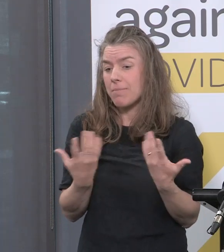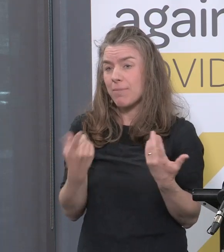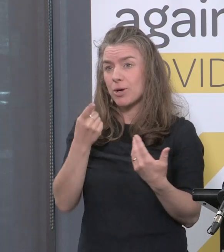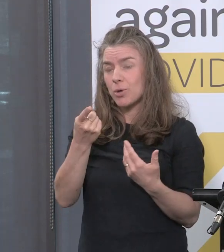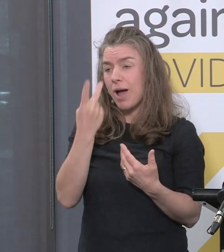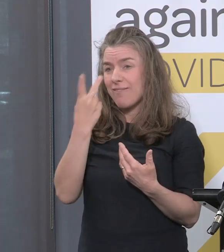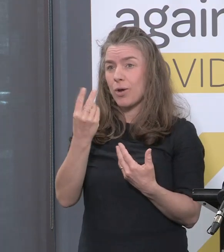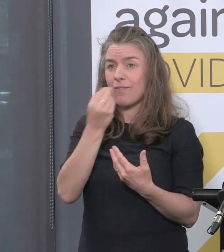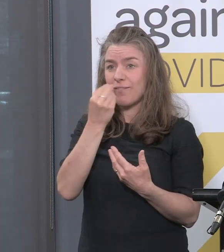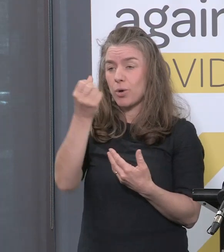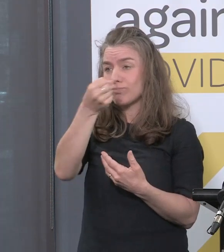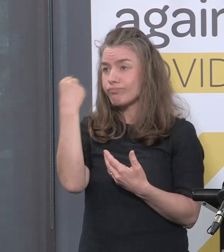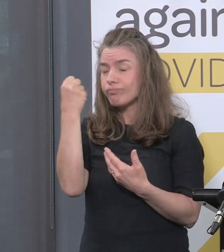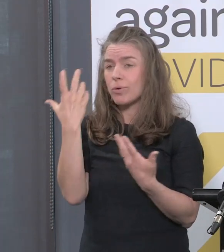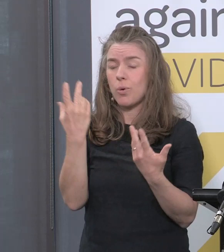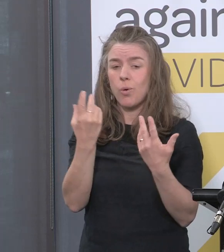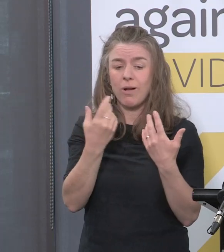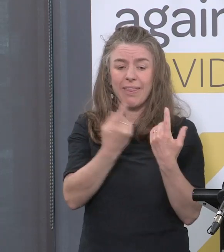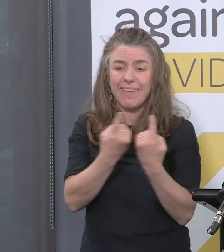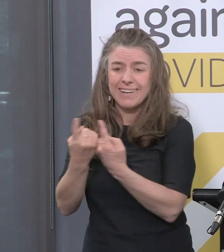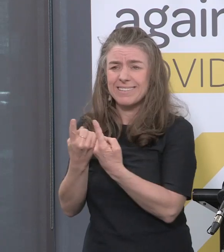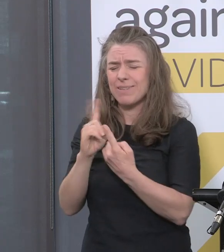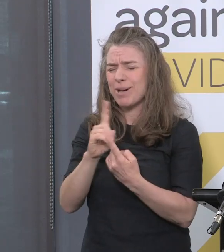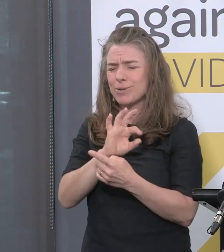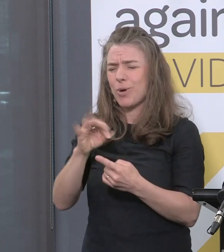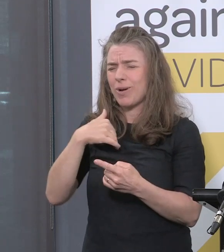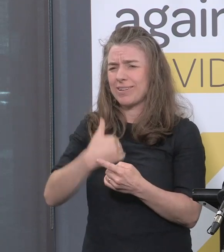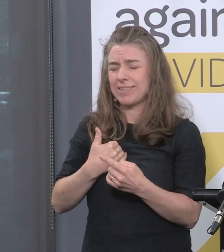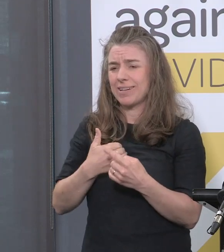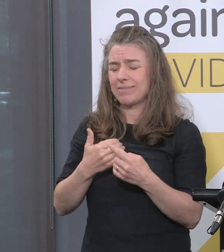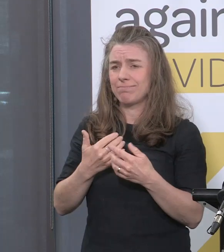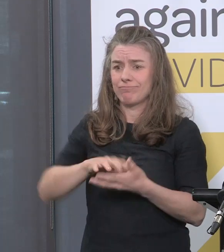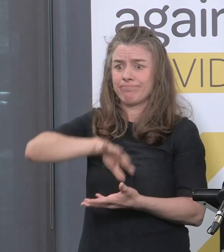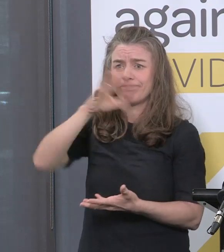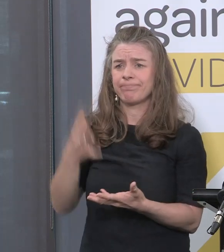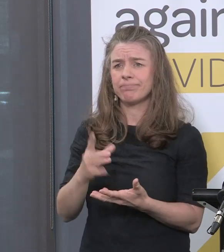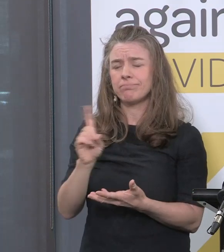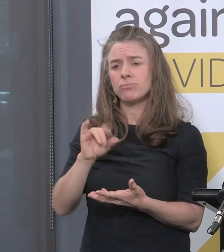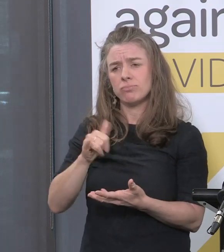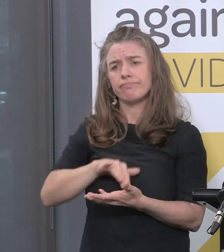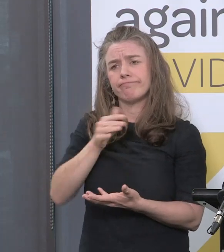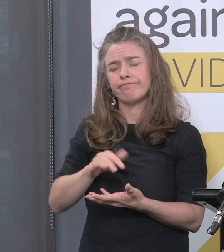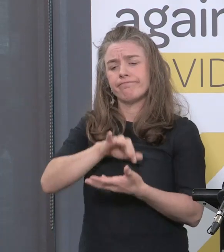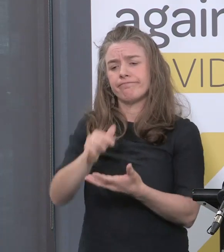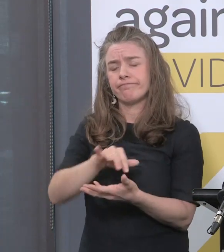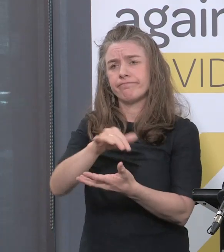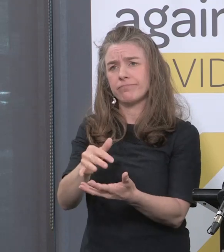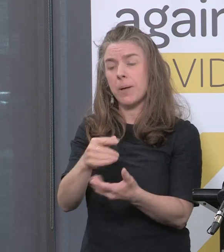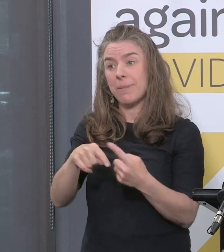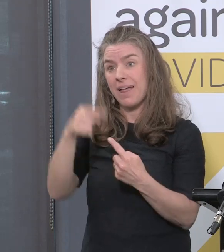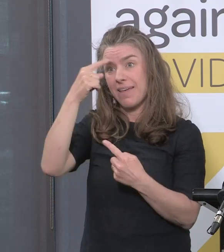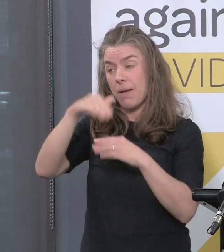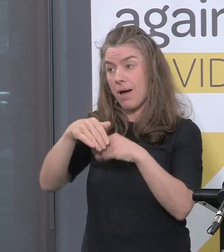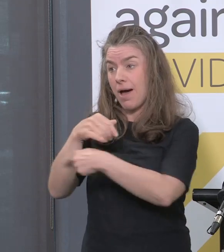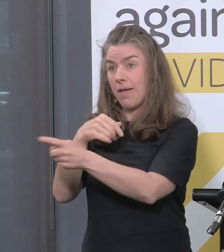your supplies. However, there's no need to go above and beyond, and also think about the supplies of others who may